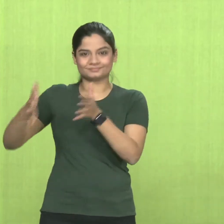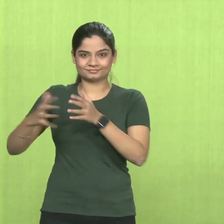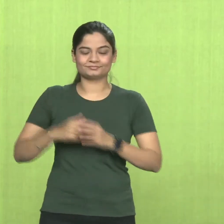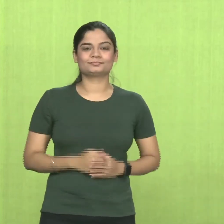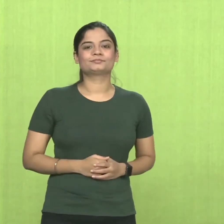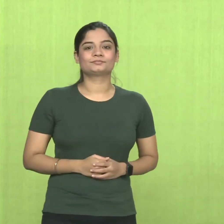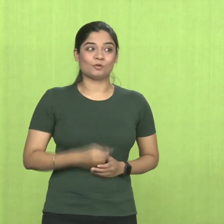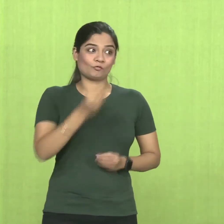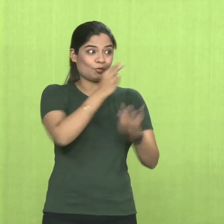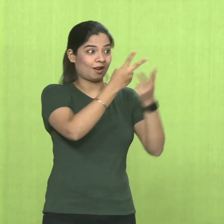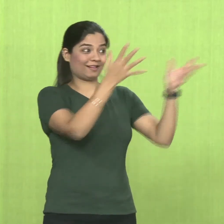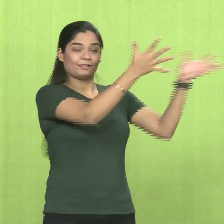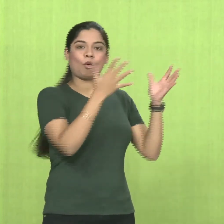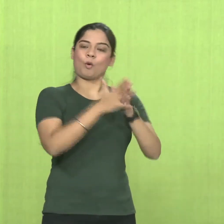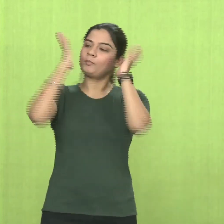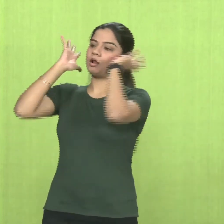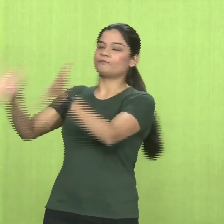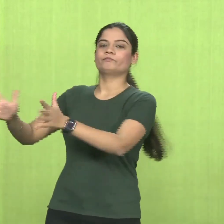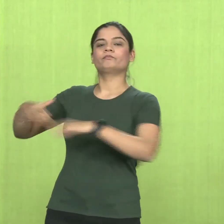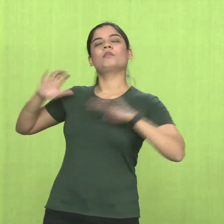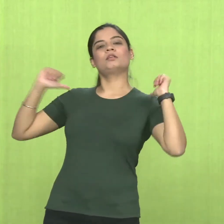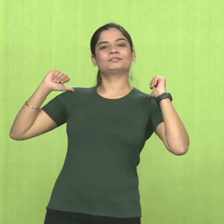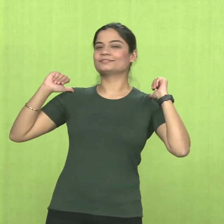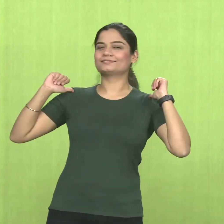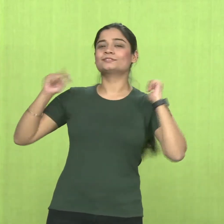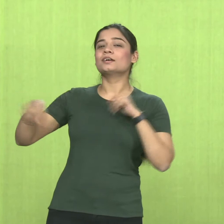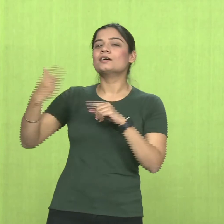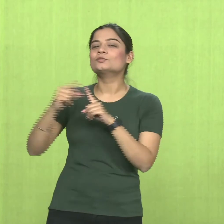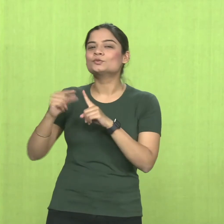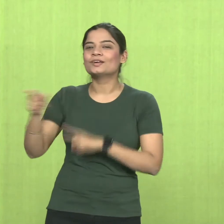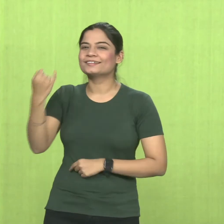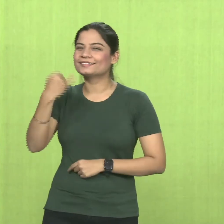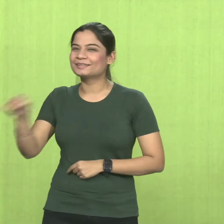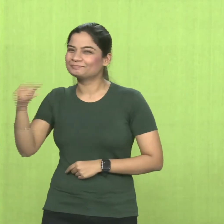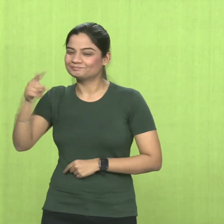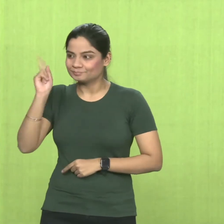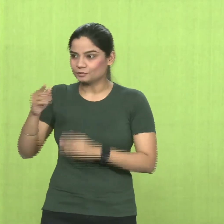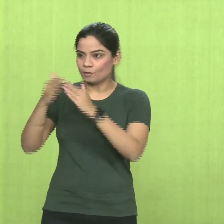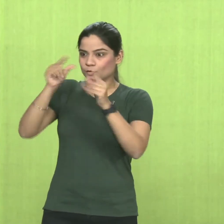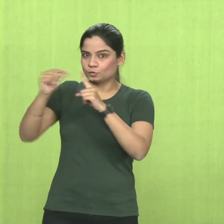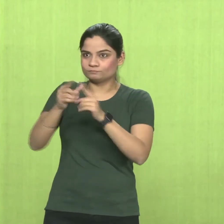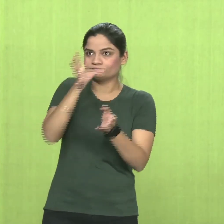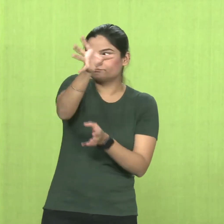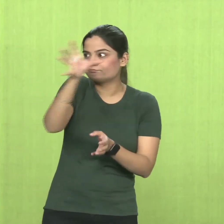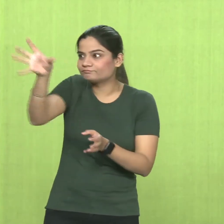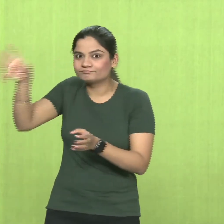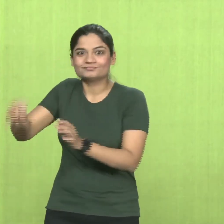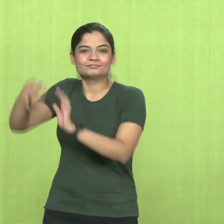is what we do. And when we purchase food, we have to remember that it doesn't spoil. Hence, in order to avoid it